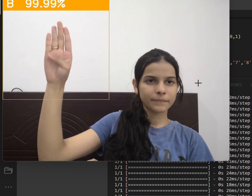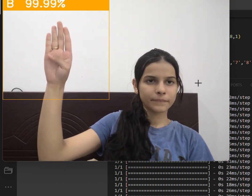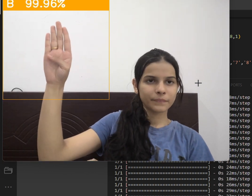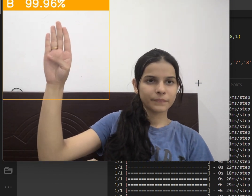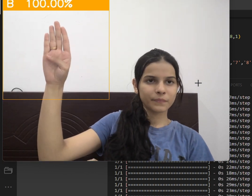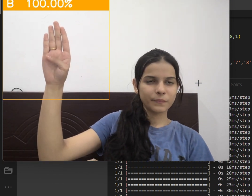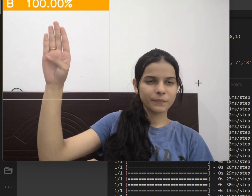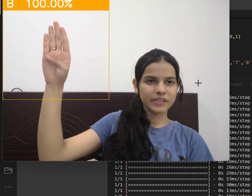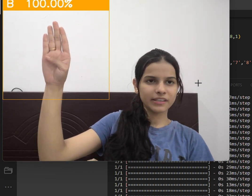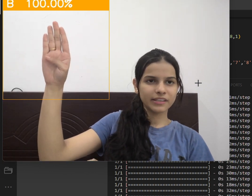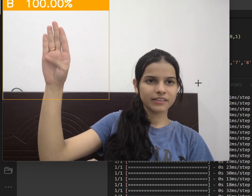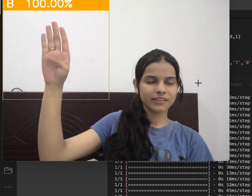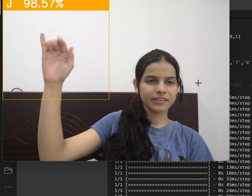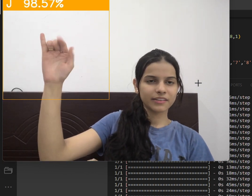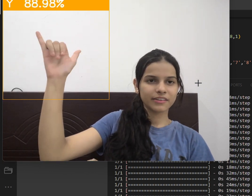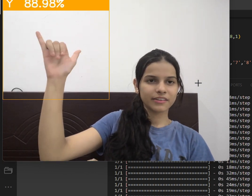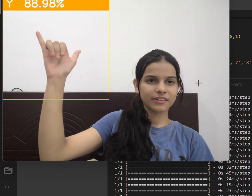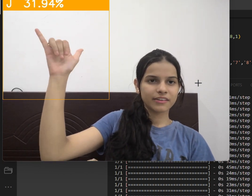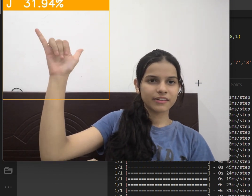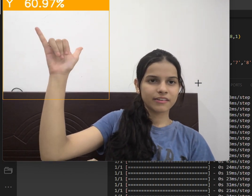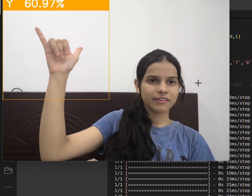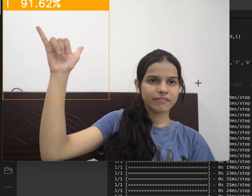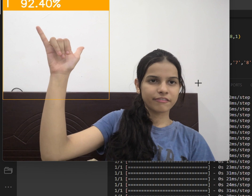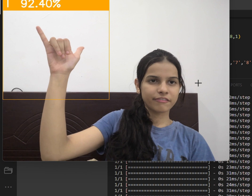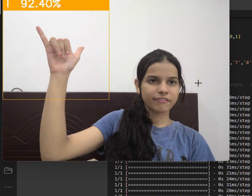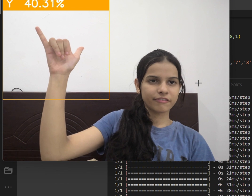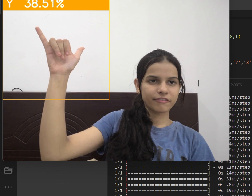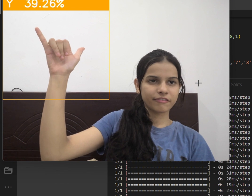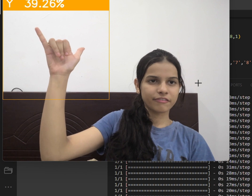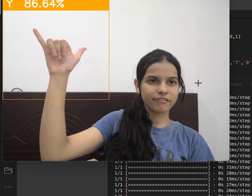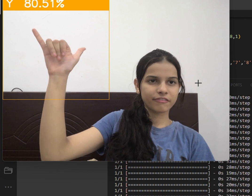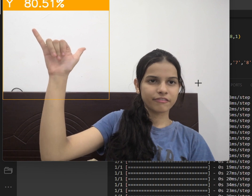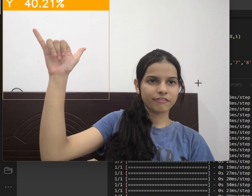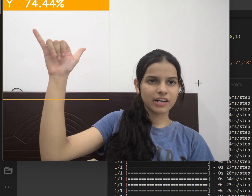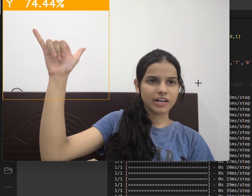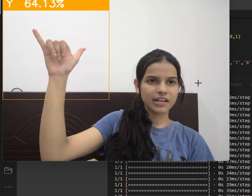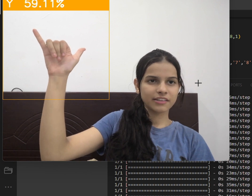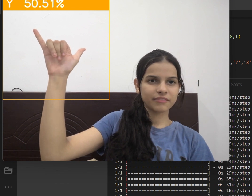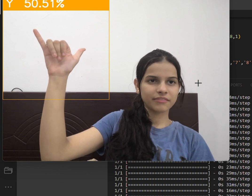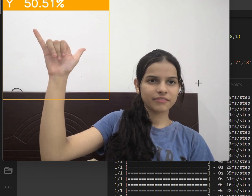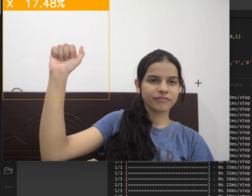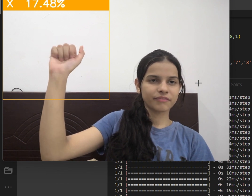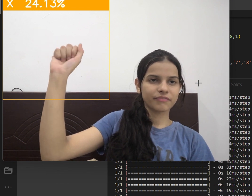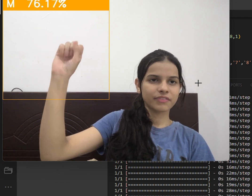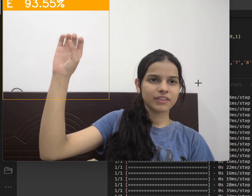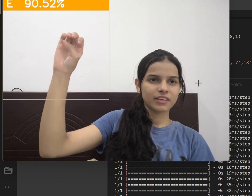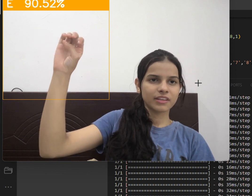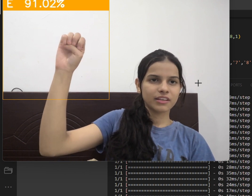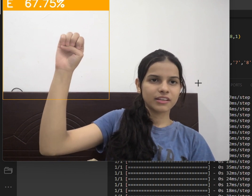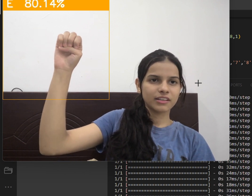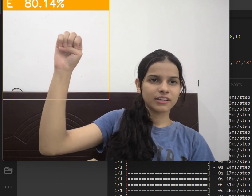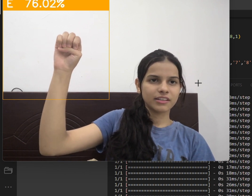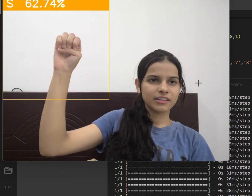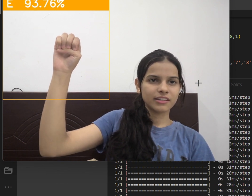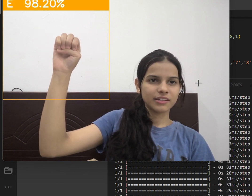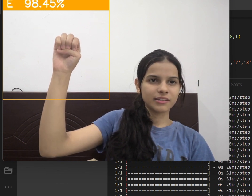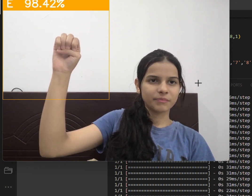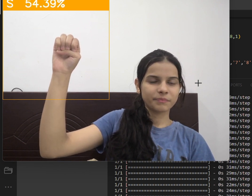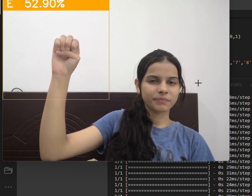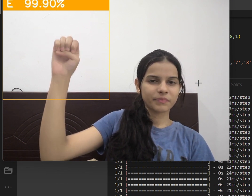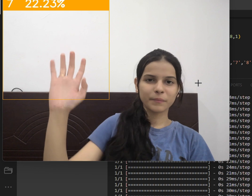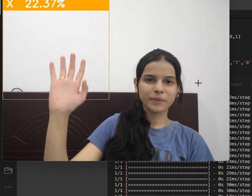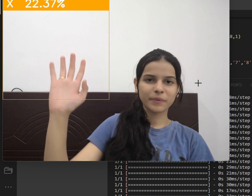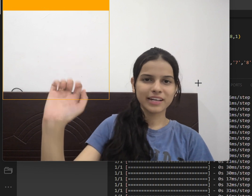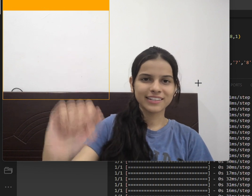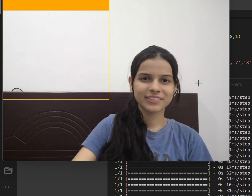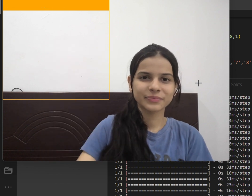B, Y, A. Bye bye.